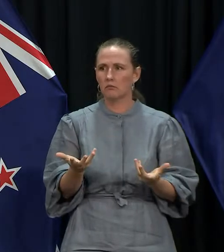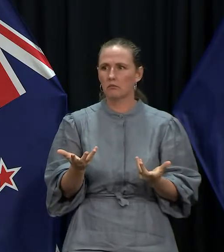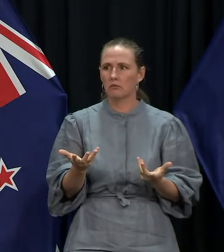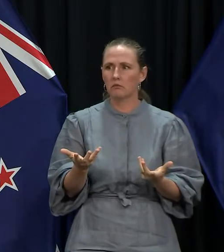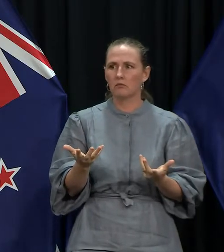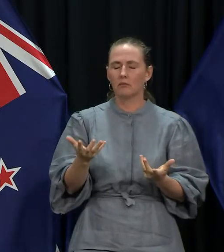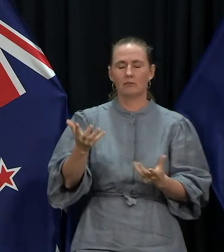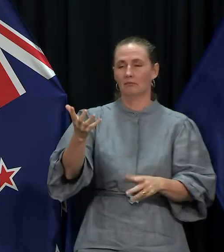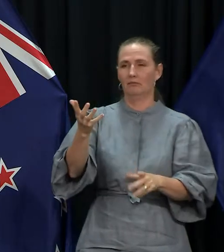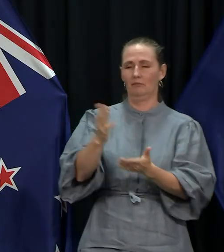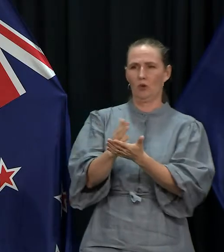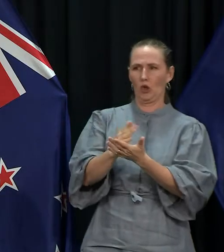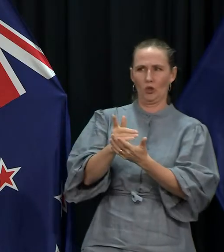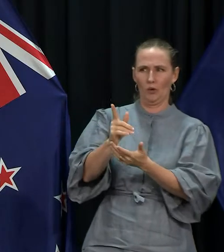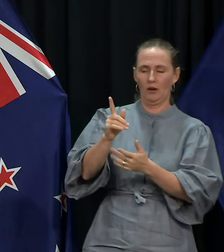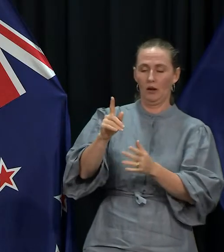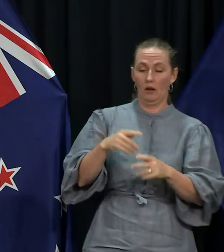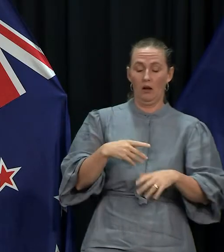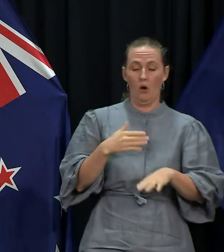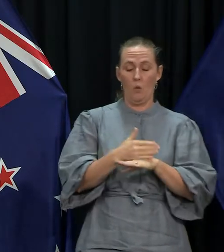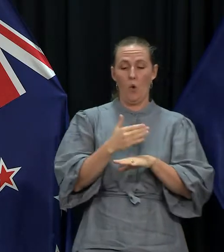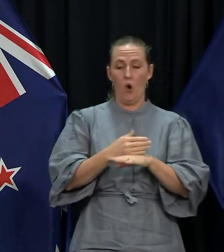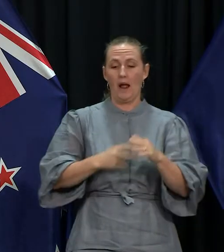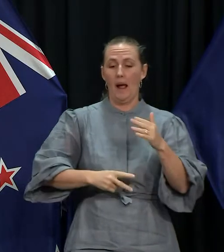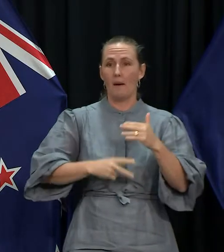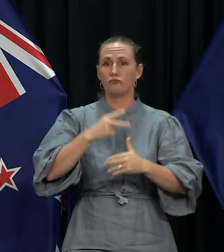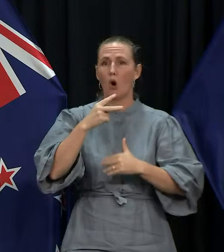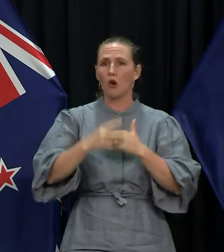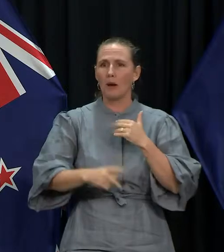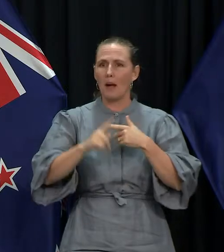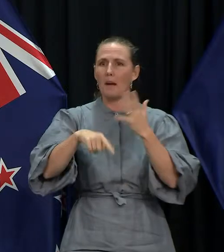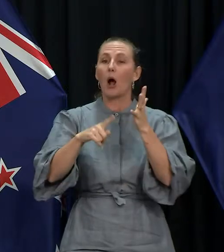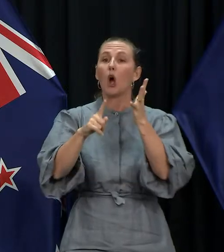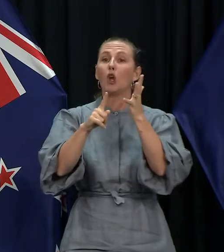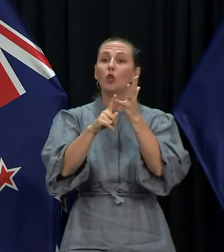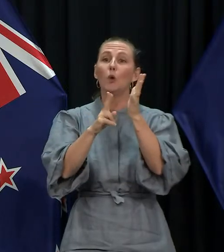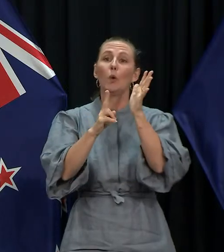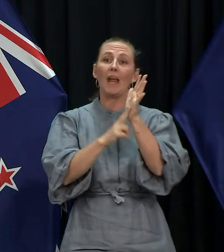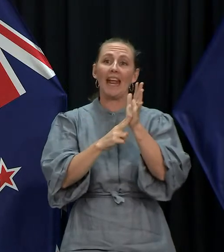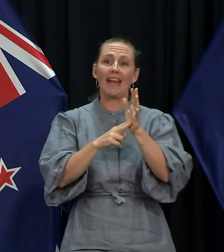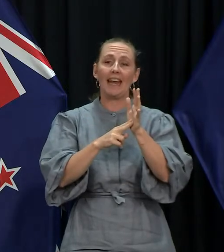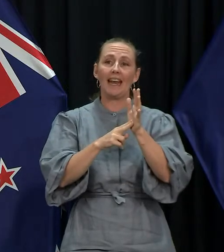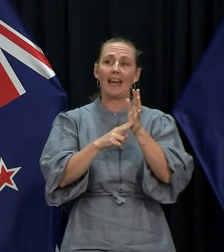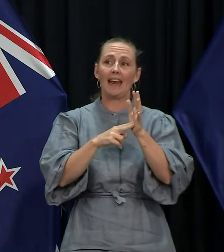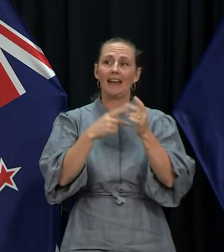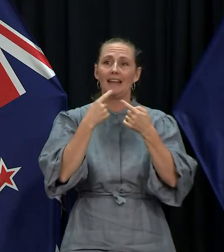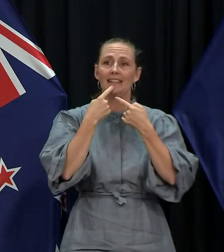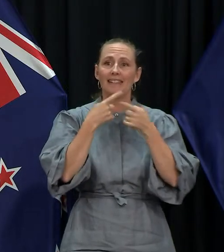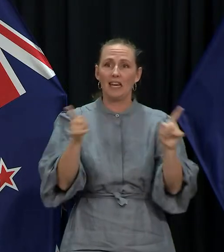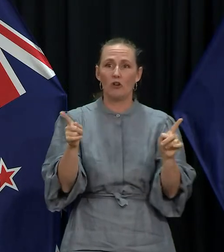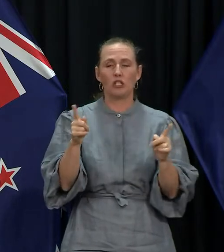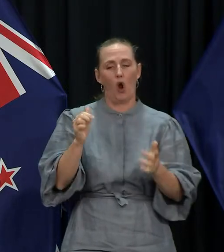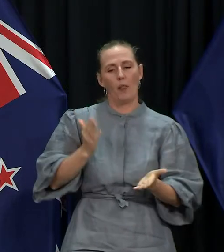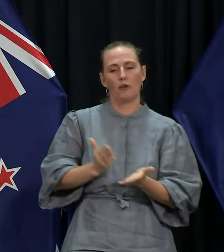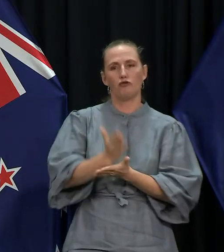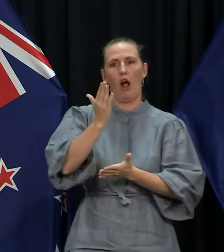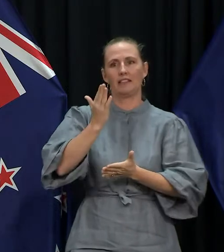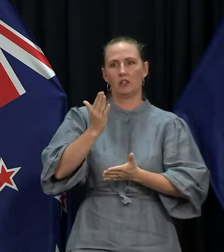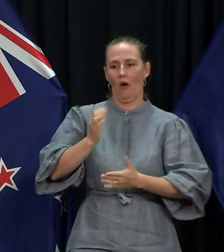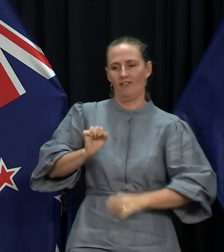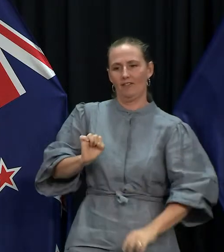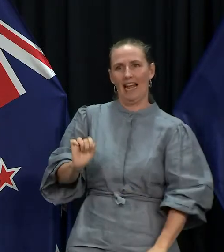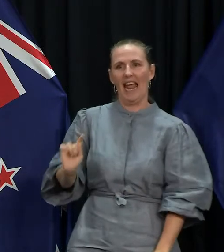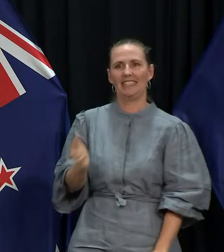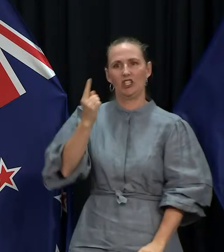necessarily frame the work program around fulfilling the UN Declaration on the and the Rights of Indigenous People